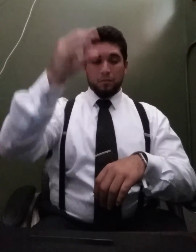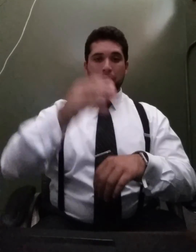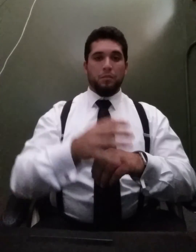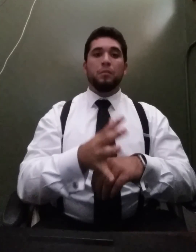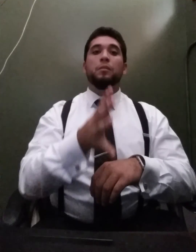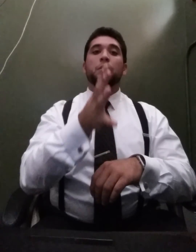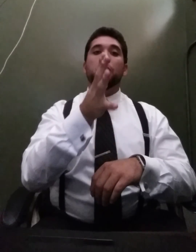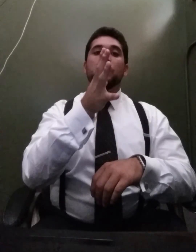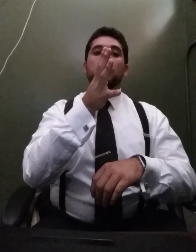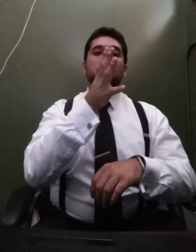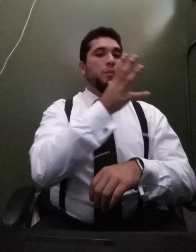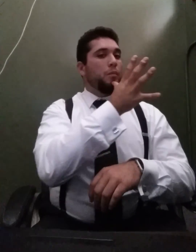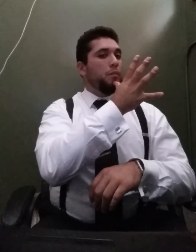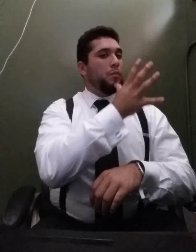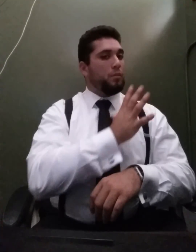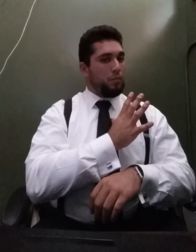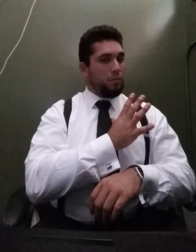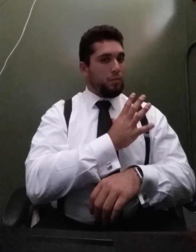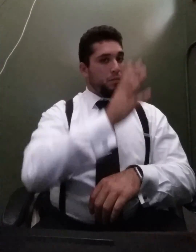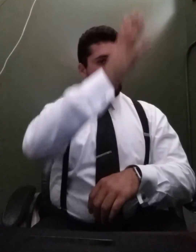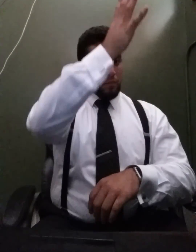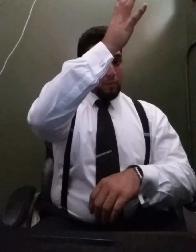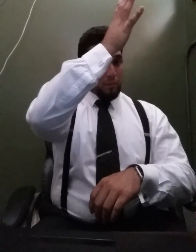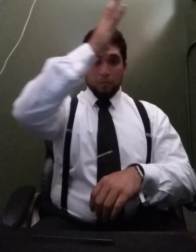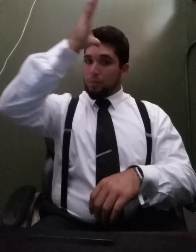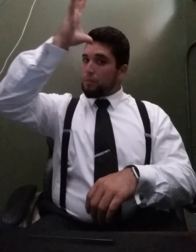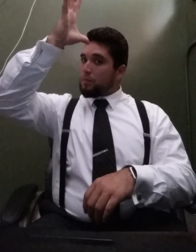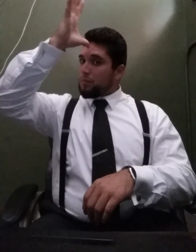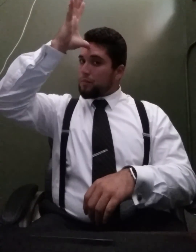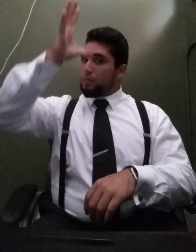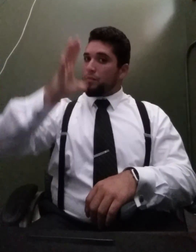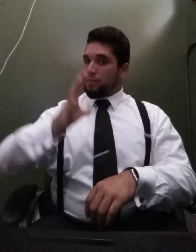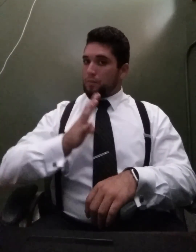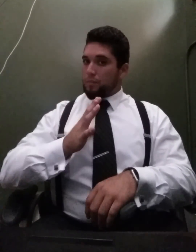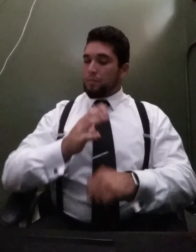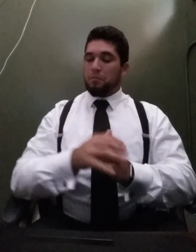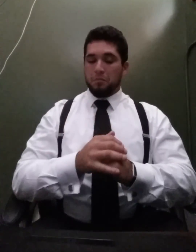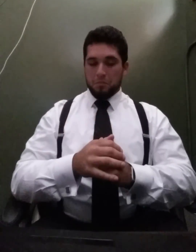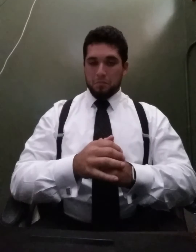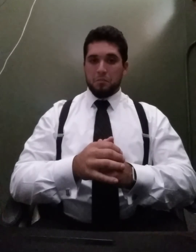equal. Okay? Because what an equinox means is that the time between night and